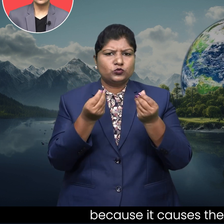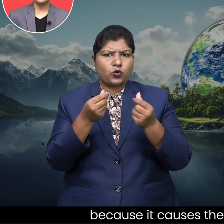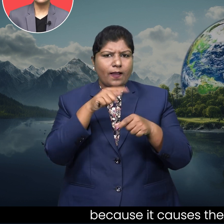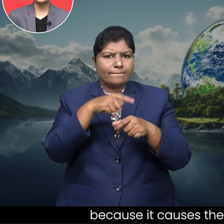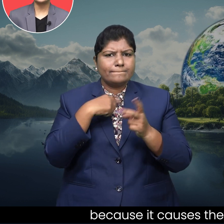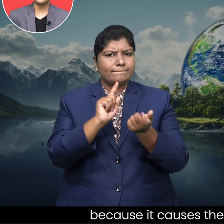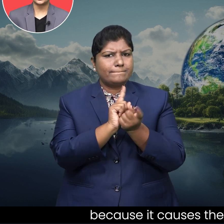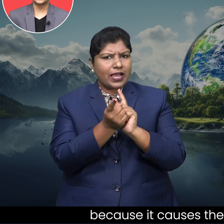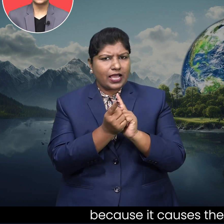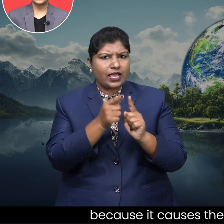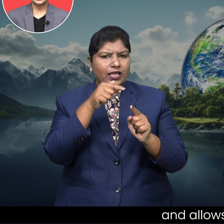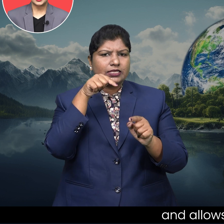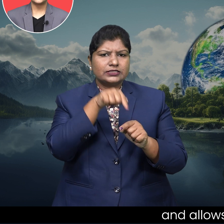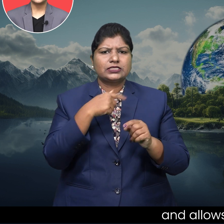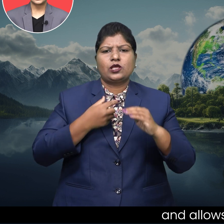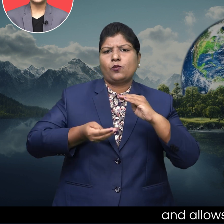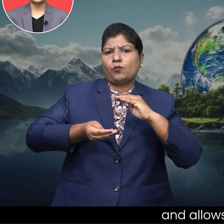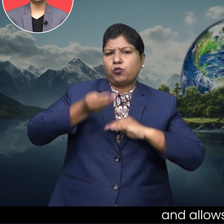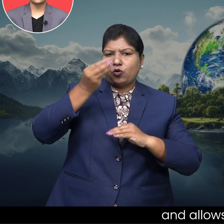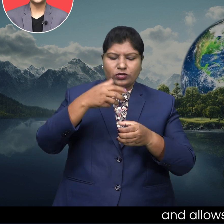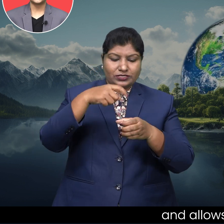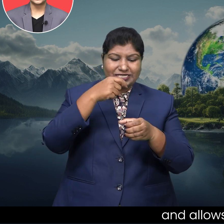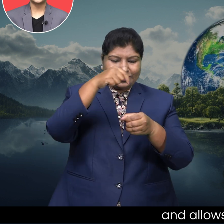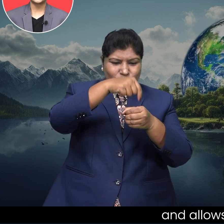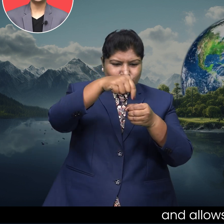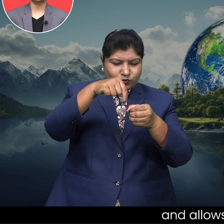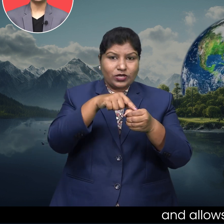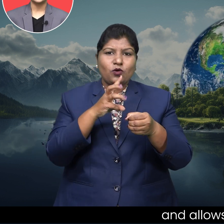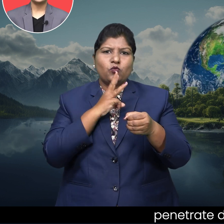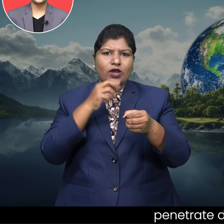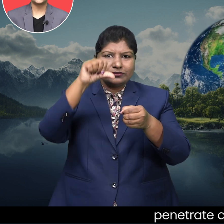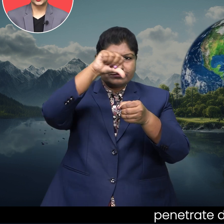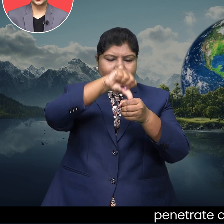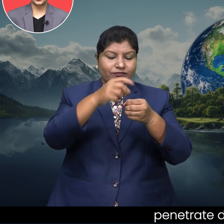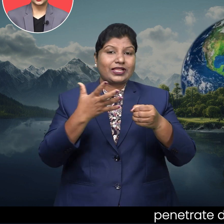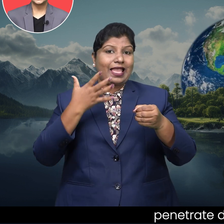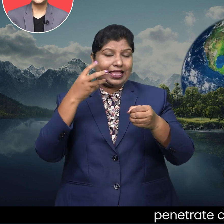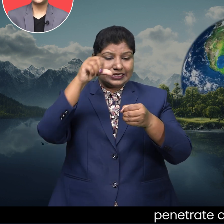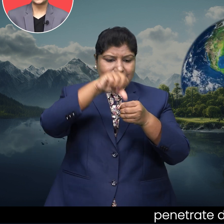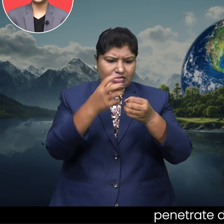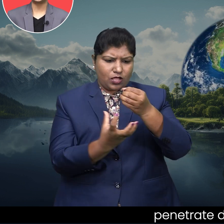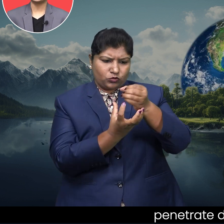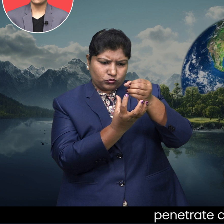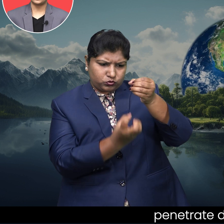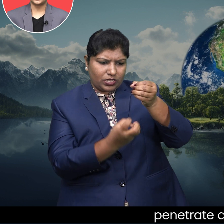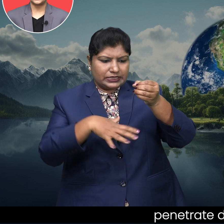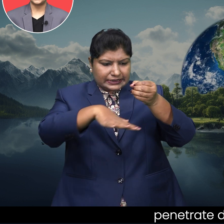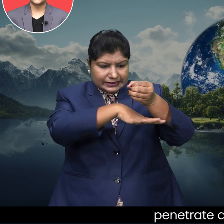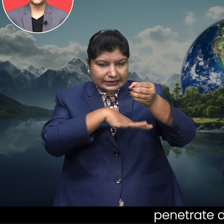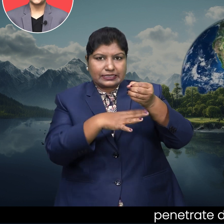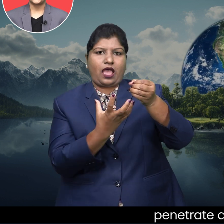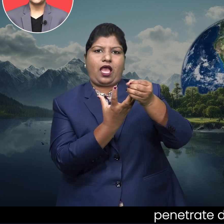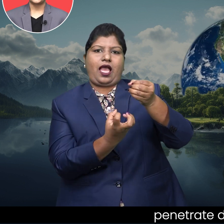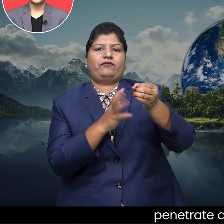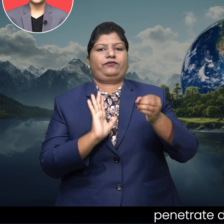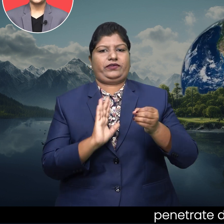become more porous and allows water and air to penetrate deep underground.